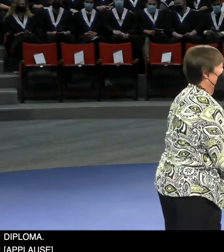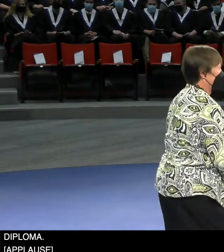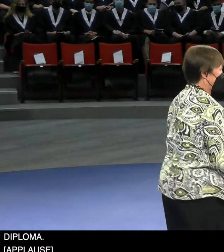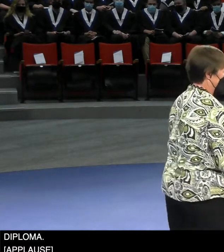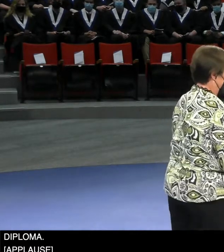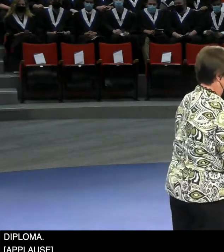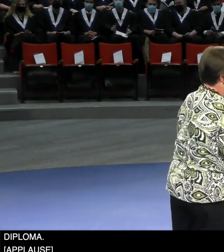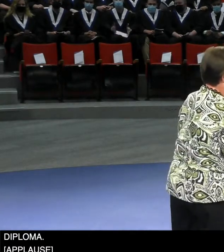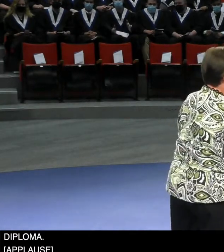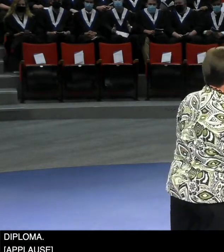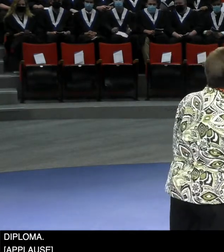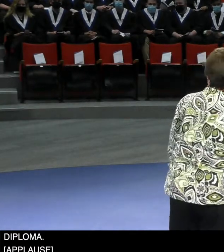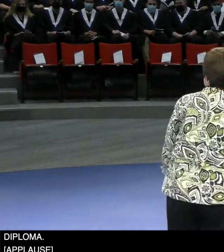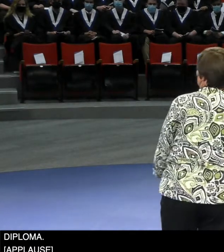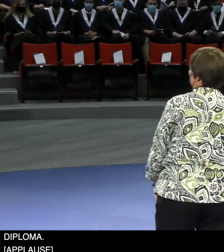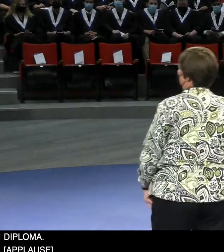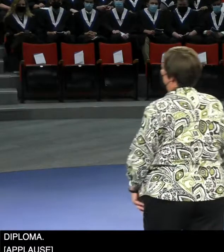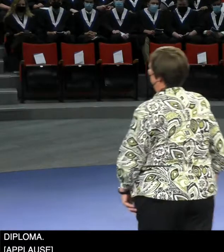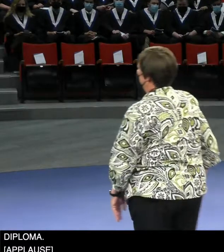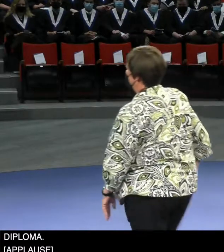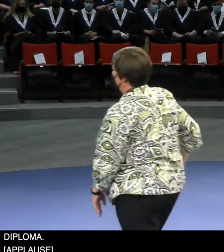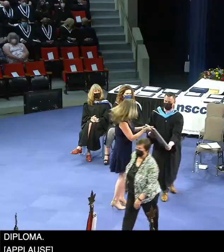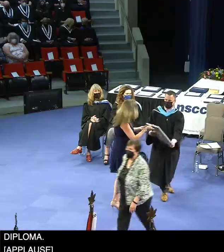glorious and free.